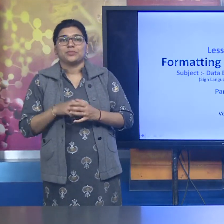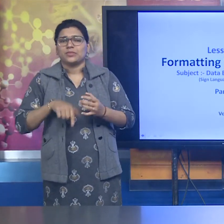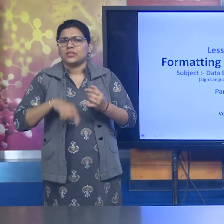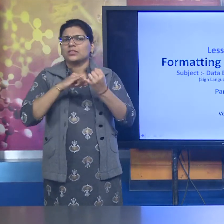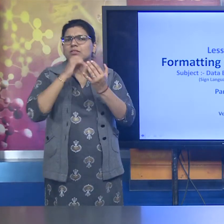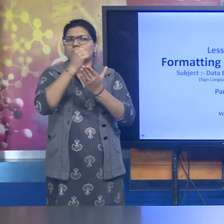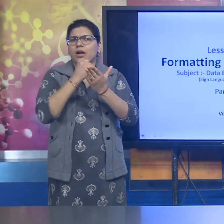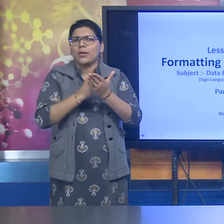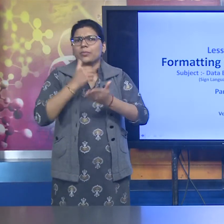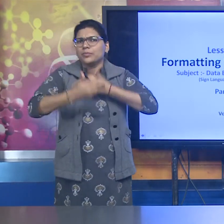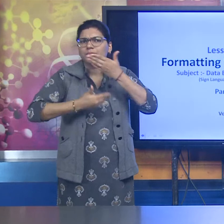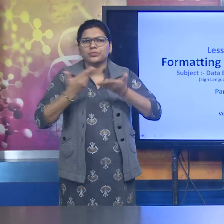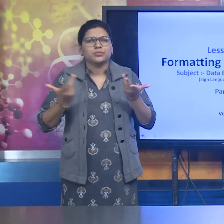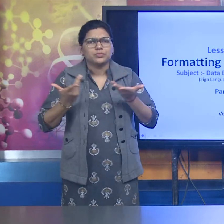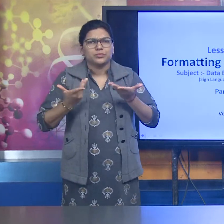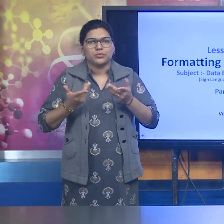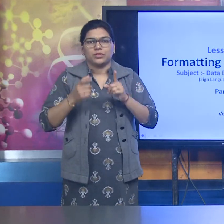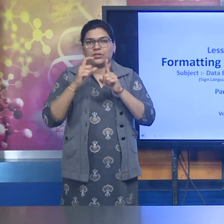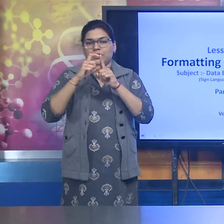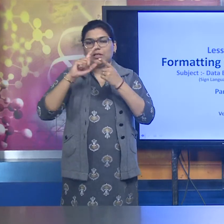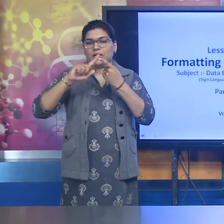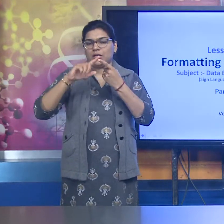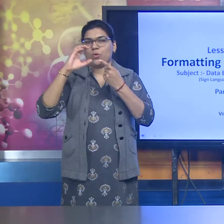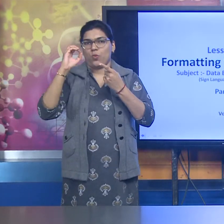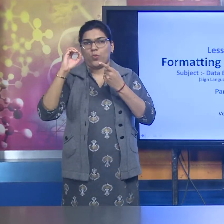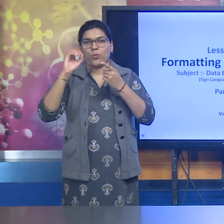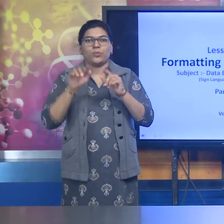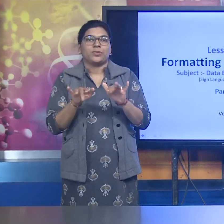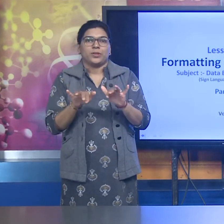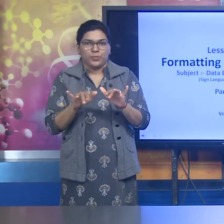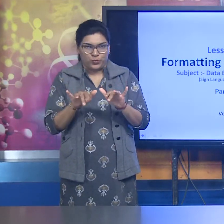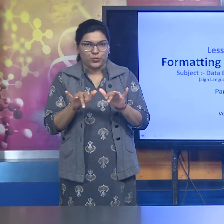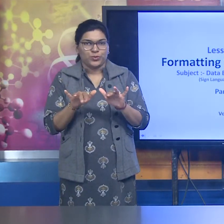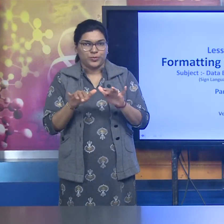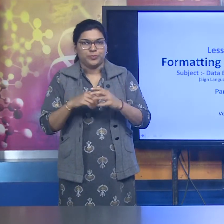NIOS video class. Today's subject is